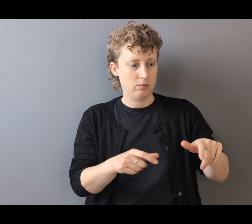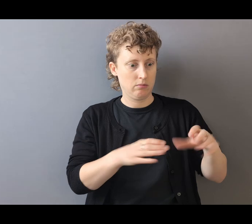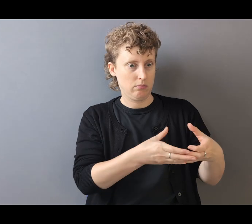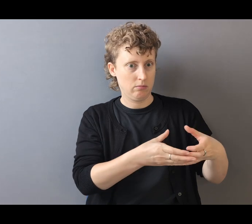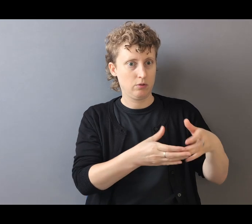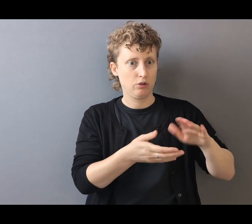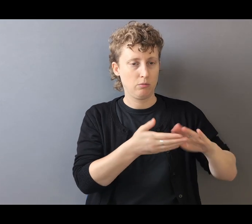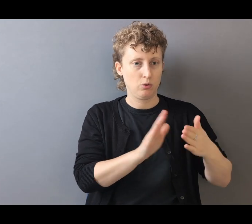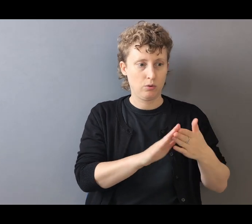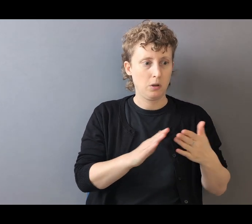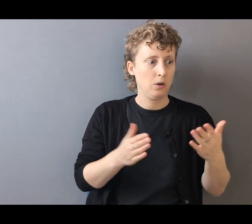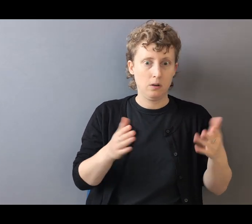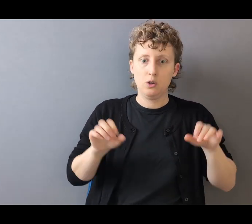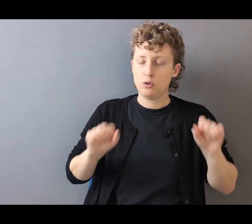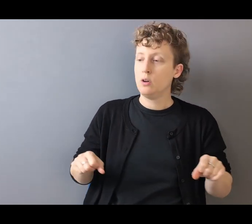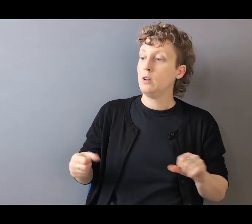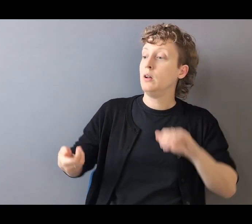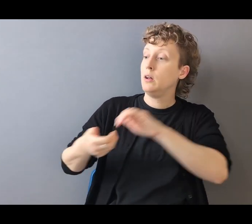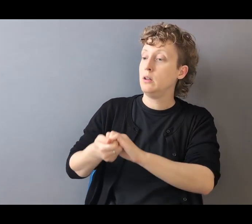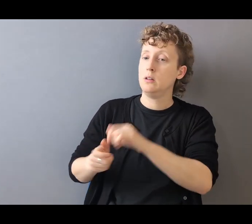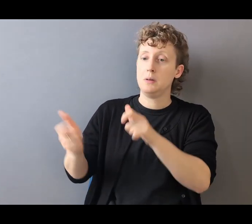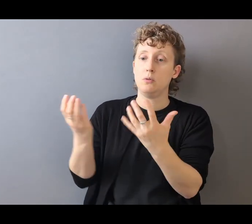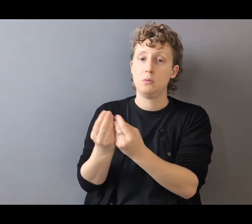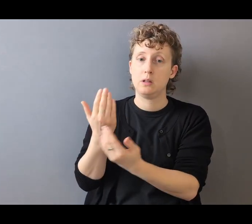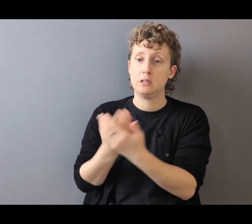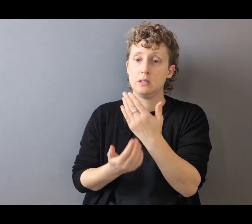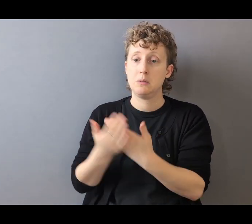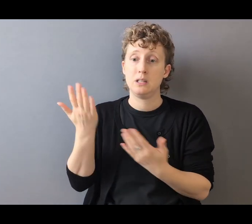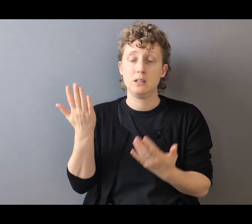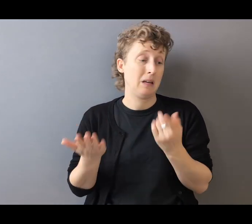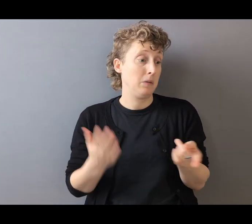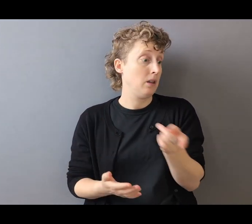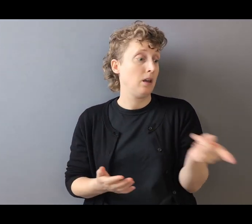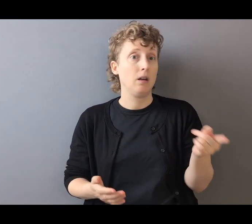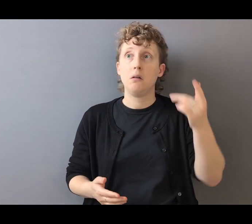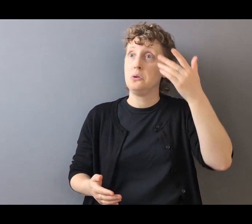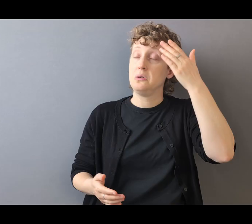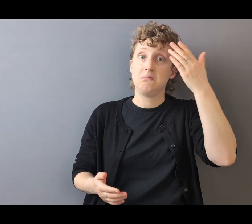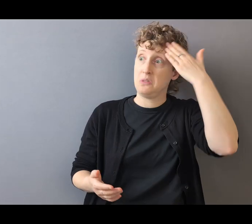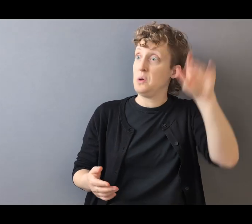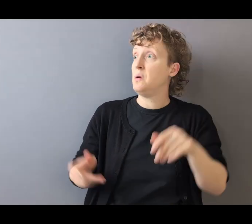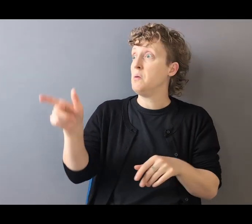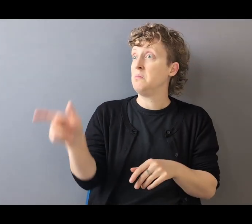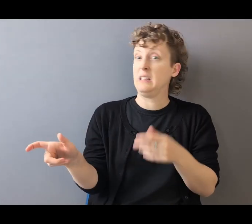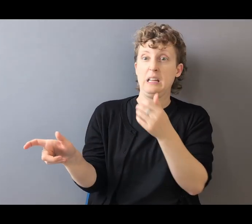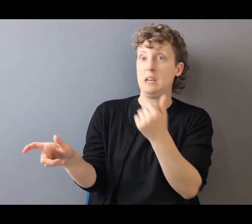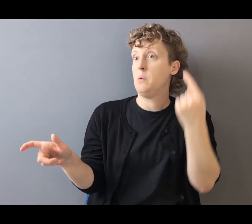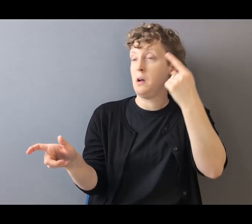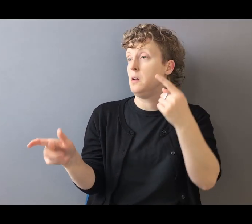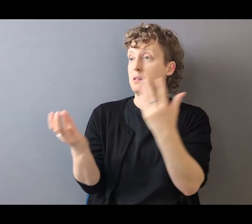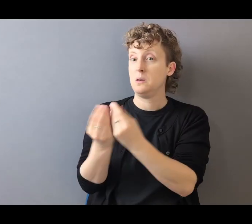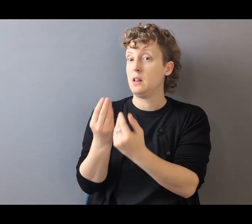have any, you know, friends or colleagues with disabilities. So with that, I mean, that I think it's a brilliant idea. Let's try